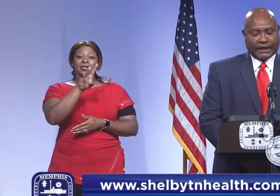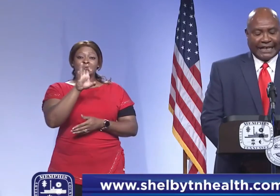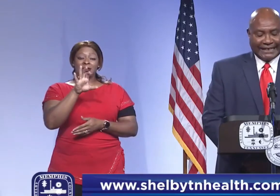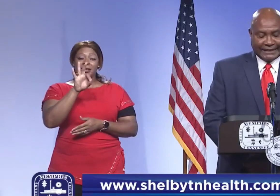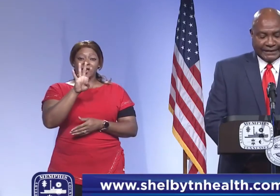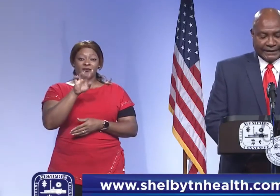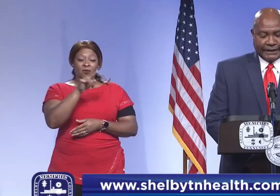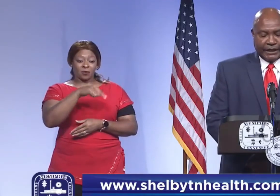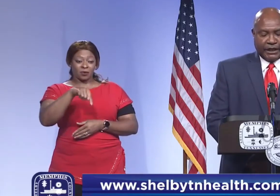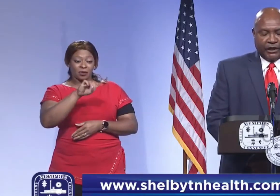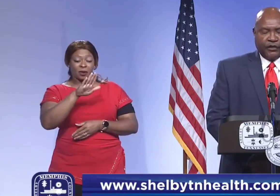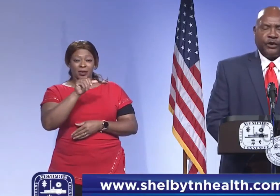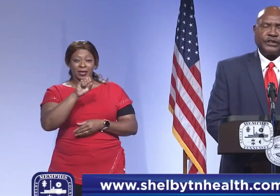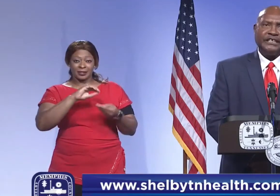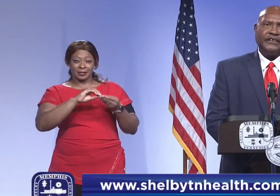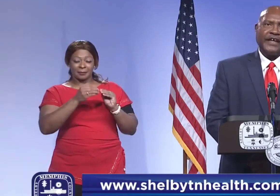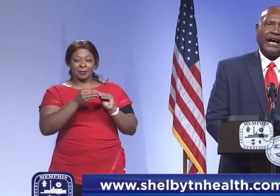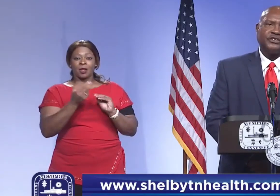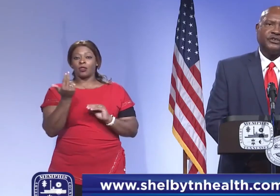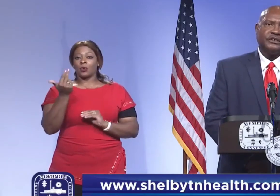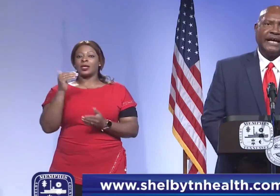19,694 cases,